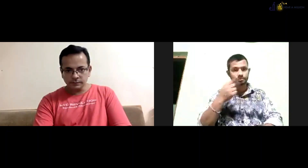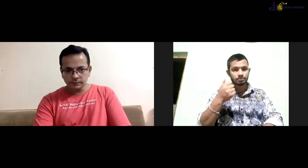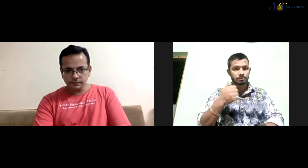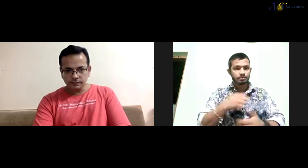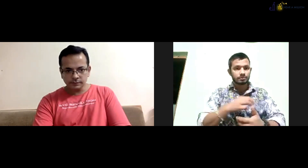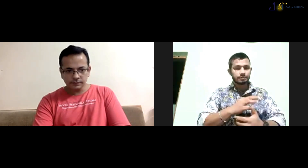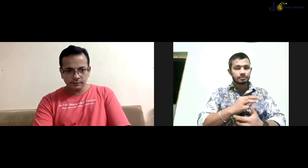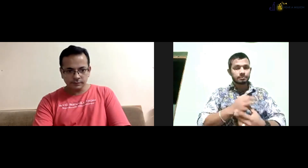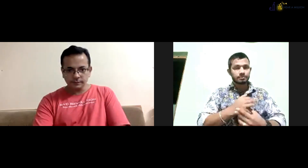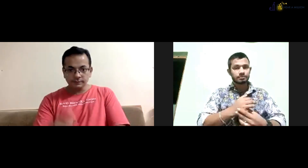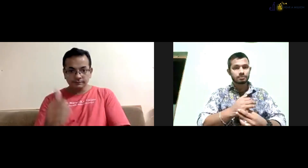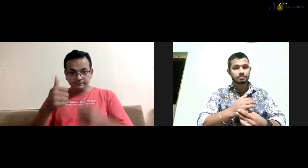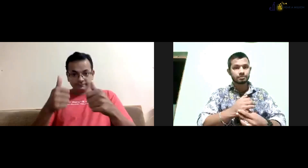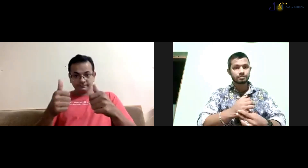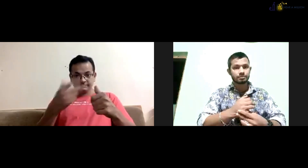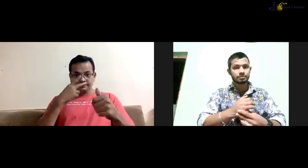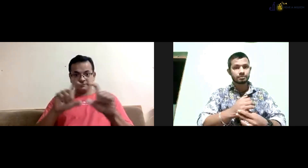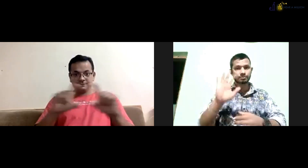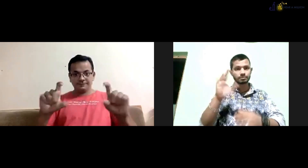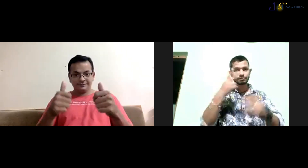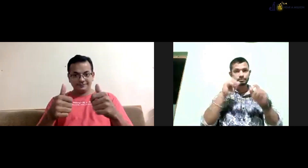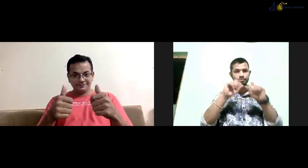Okay. So